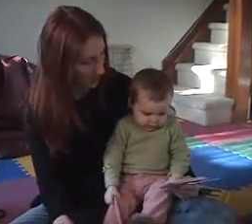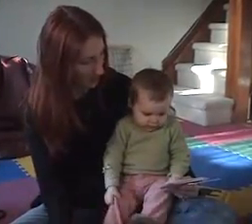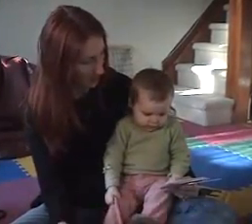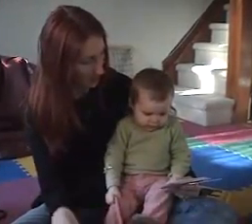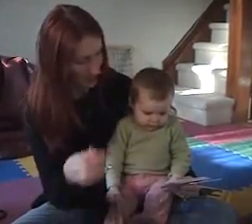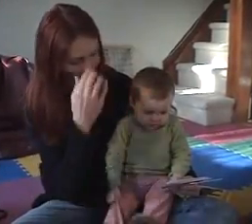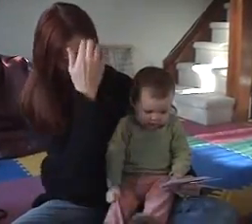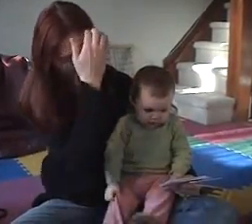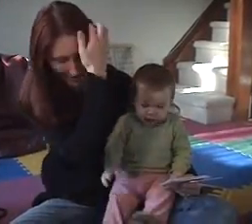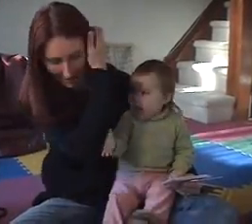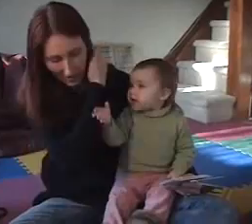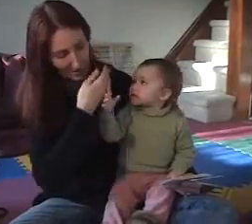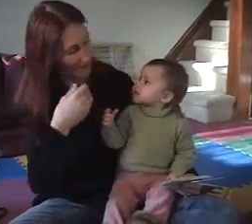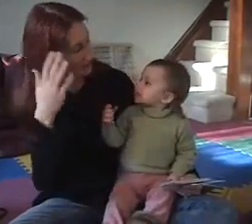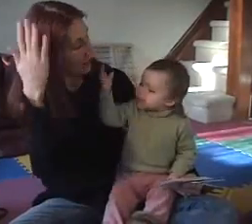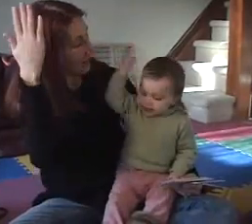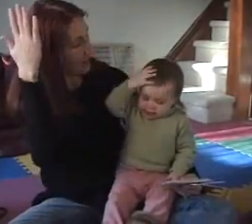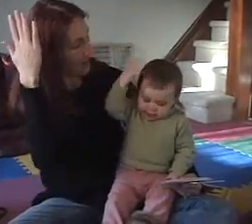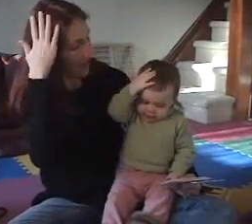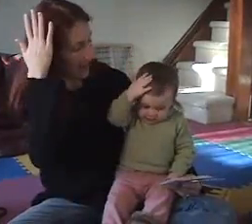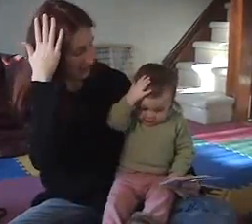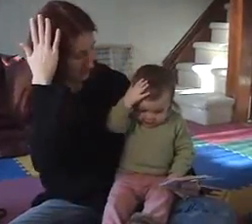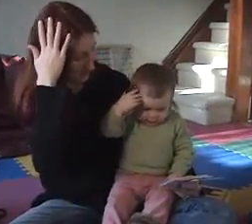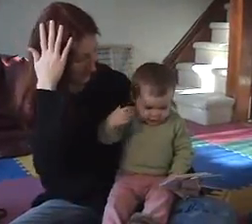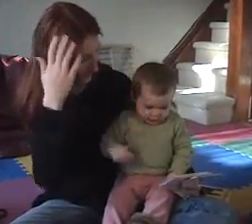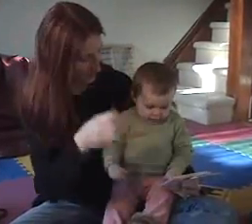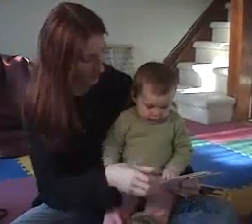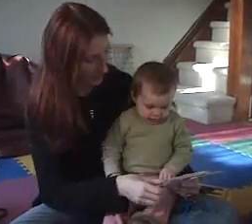What is that? Hat. Hat. That's right.